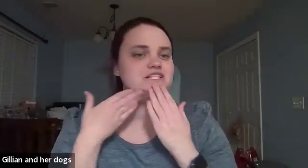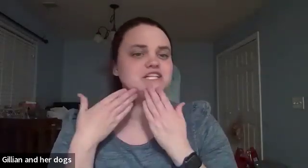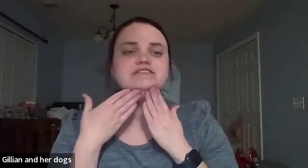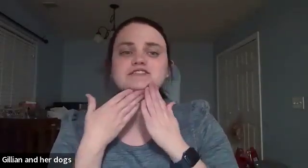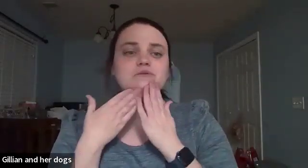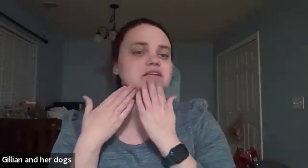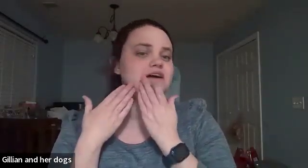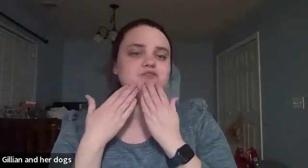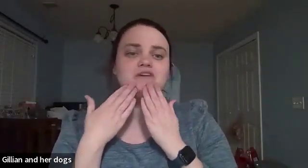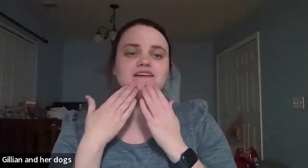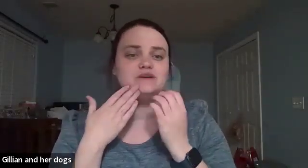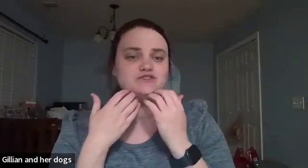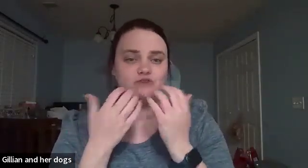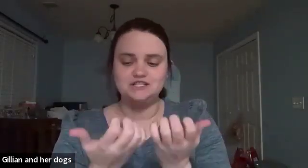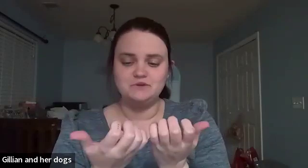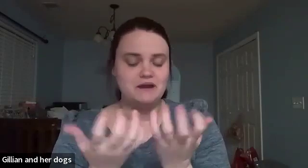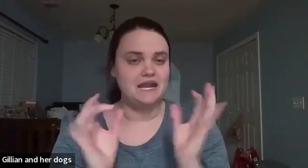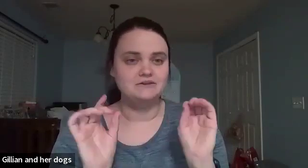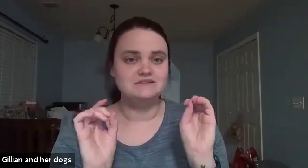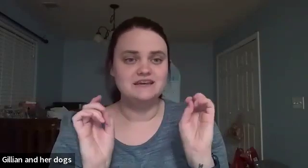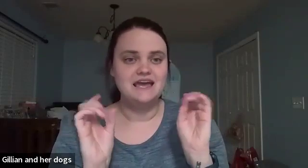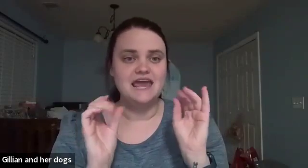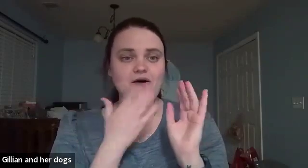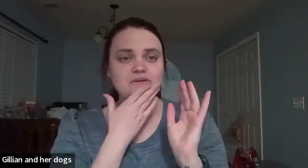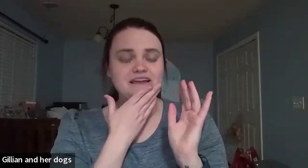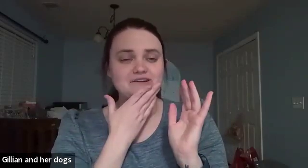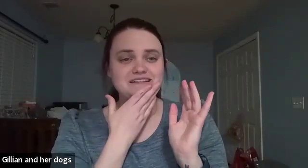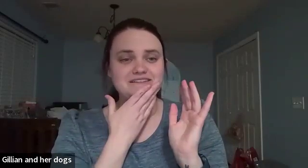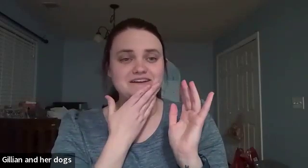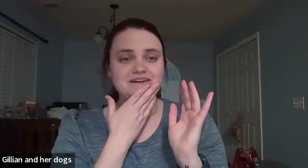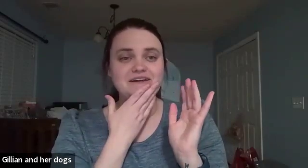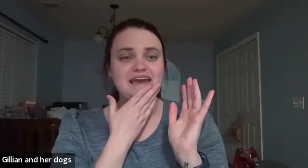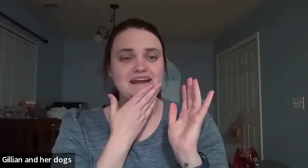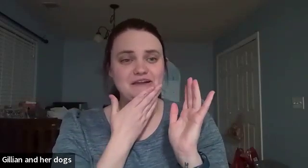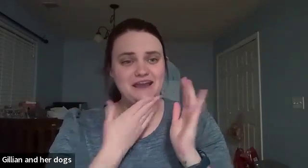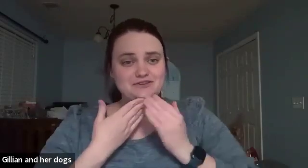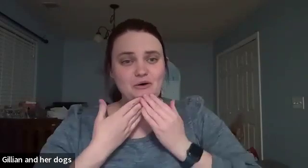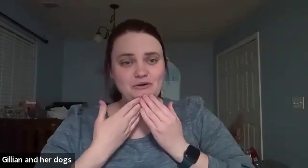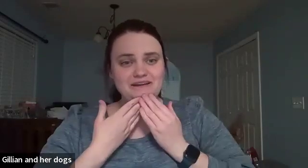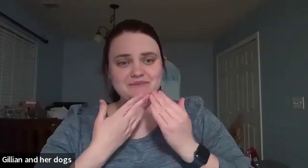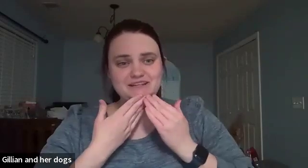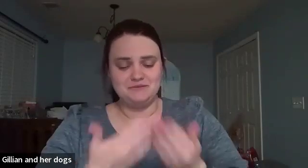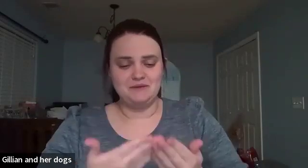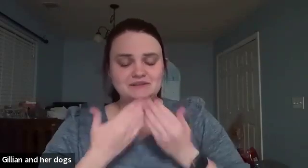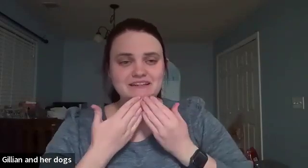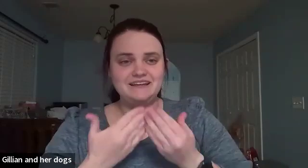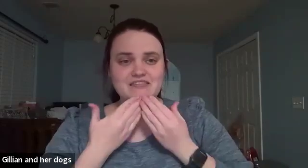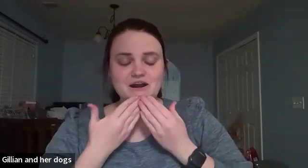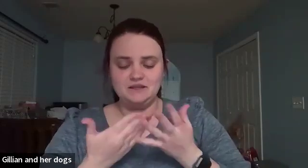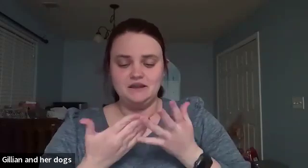hit my chin so many times, you guys, like scratched them with my nails. And I'll be like, I'll stand there and I'll like have to hold it and make sure I'm not bleeding. And then I'll be like,